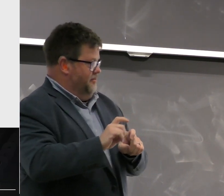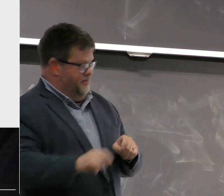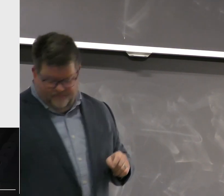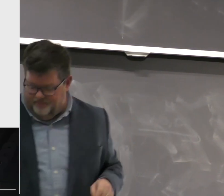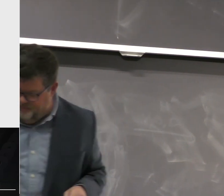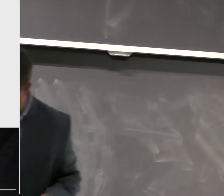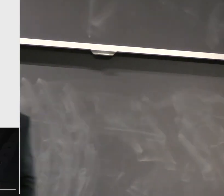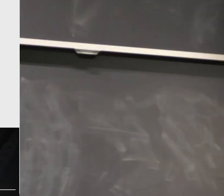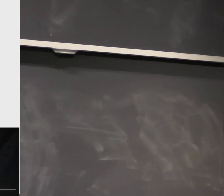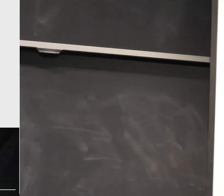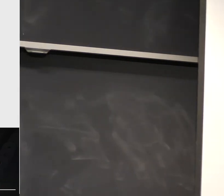up?